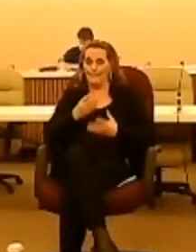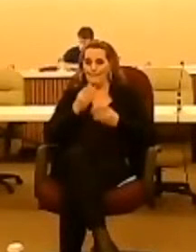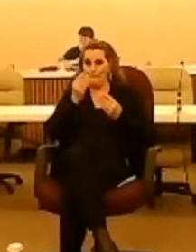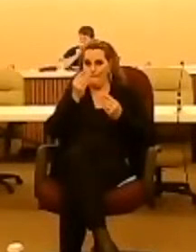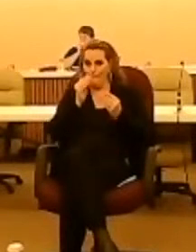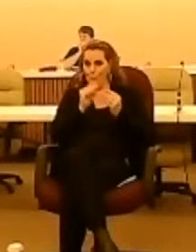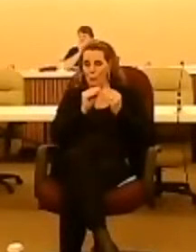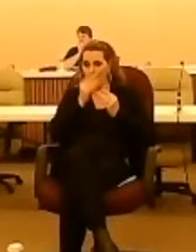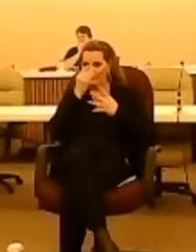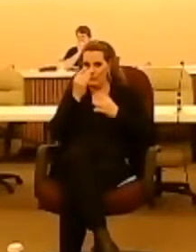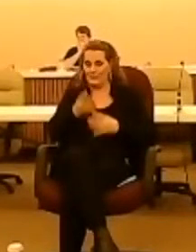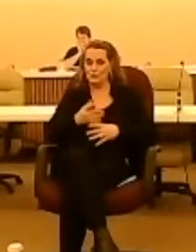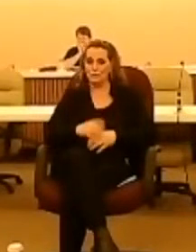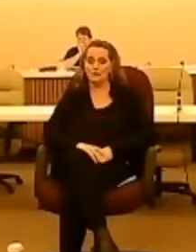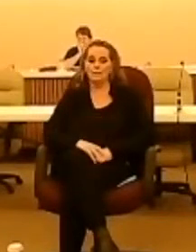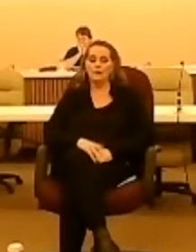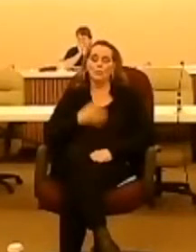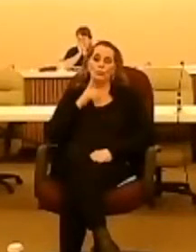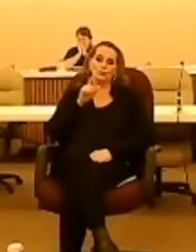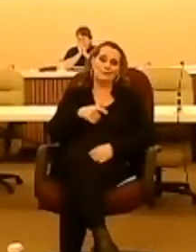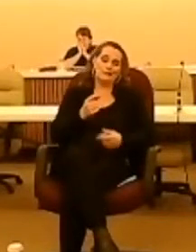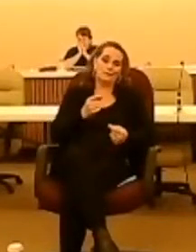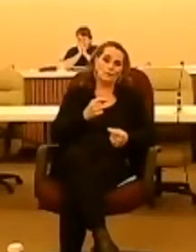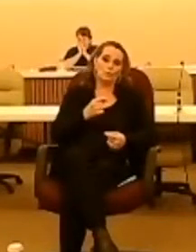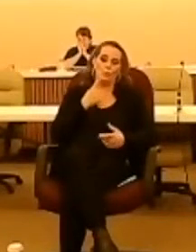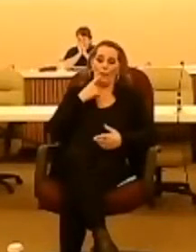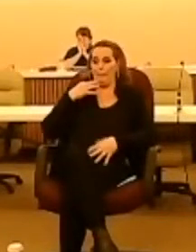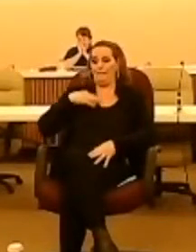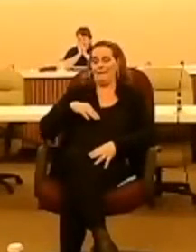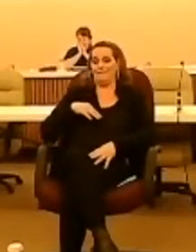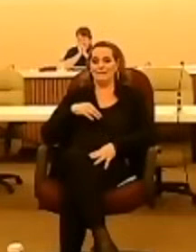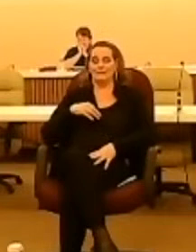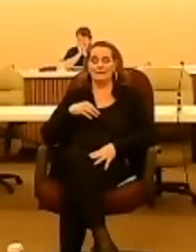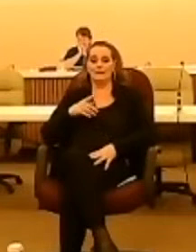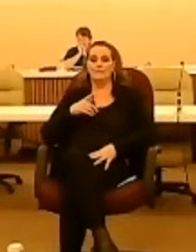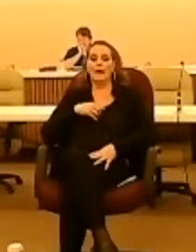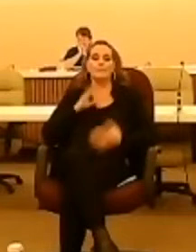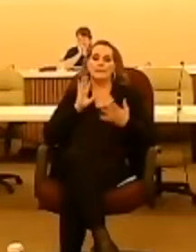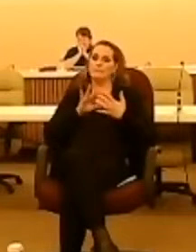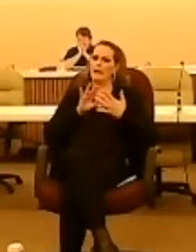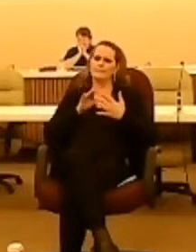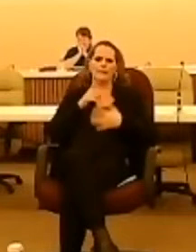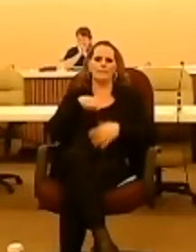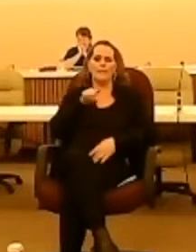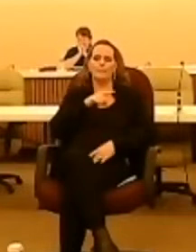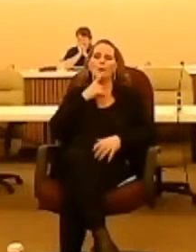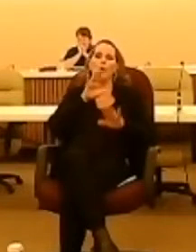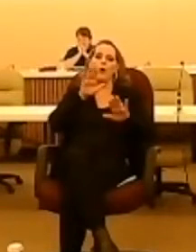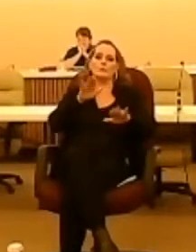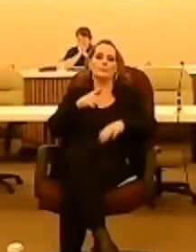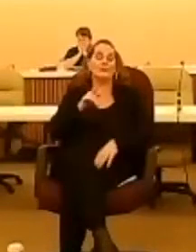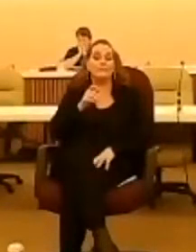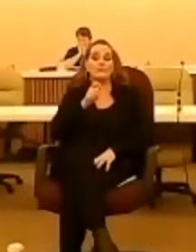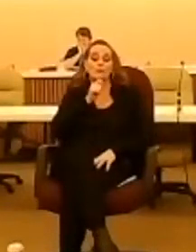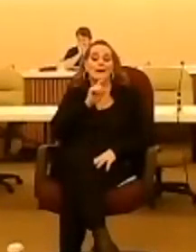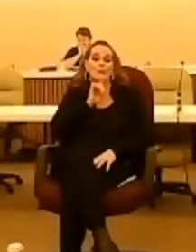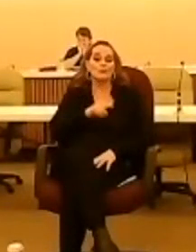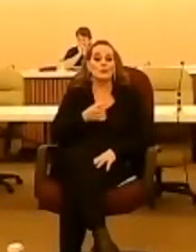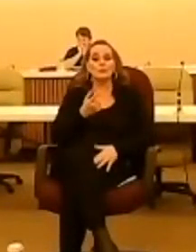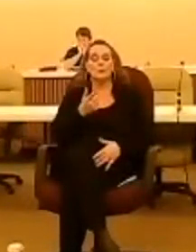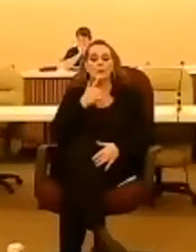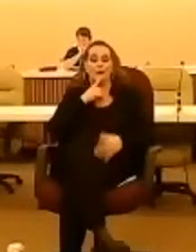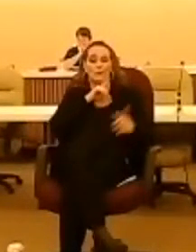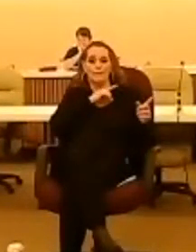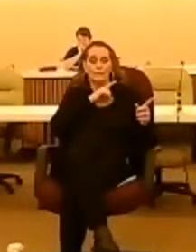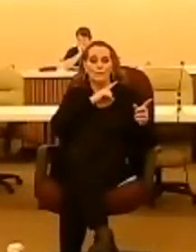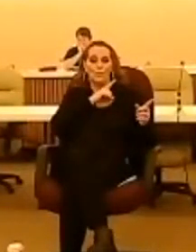takes to do it, what you need to do, the benefits. I mean, reach out to them because they're awesome. Even if you're just not sure and you just have